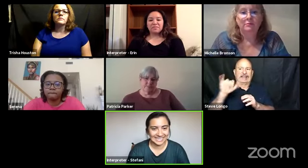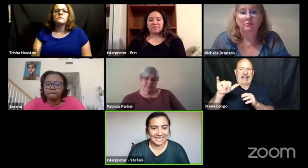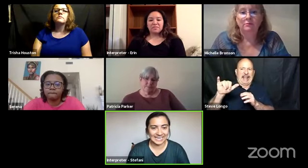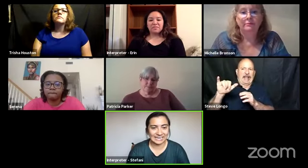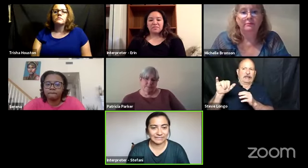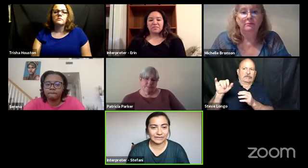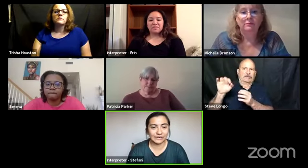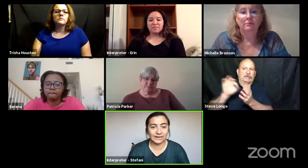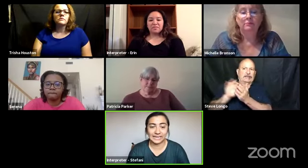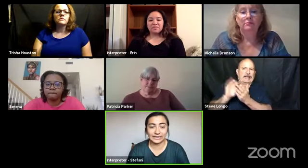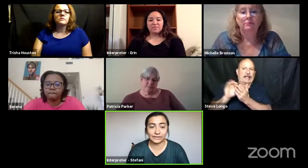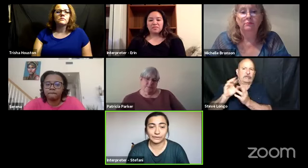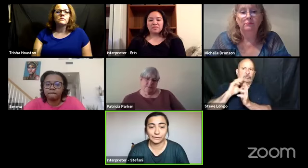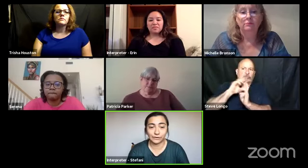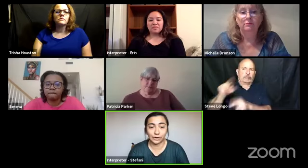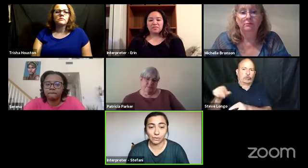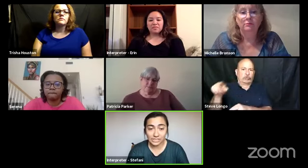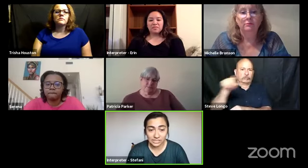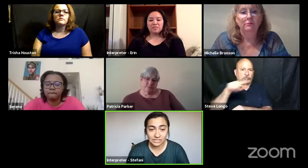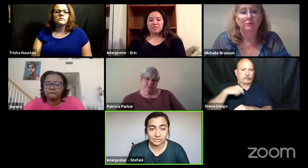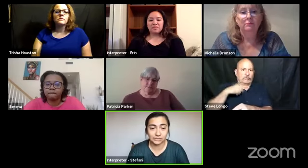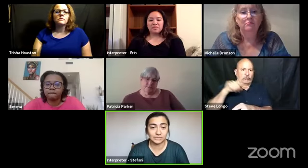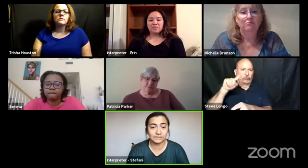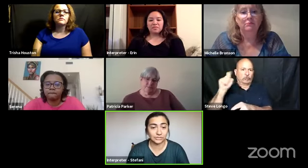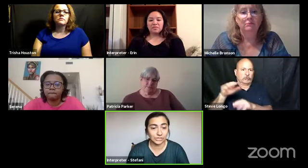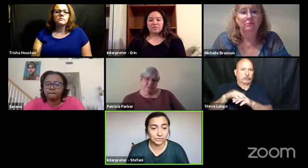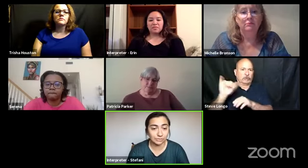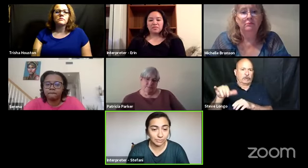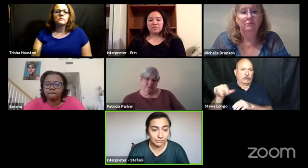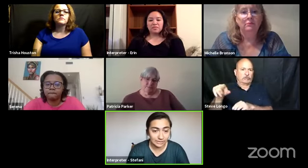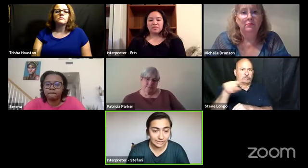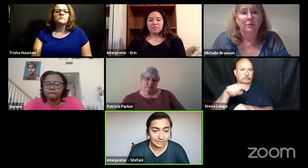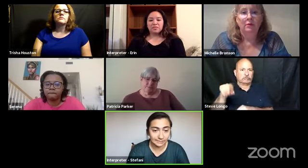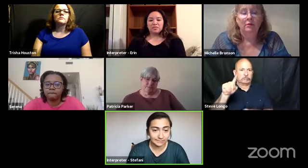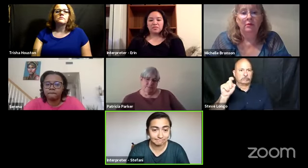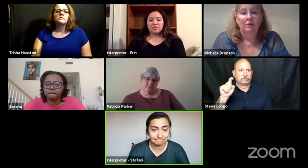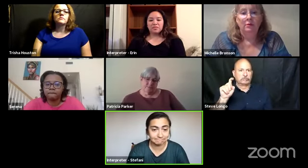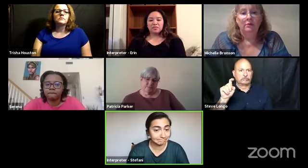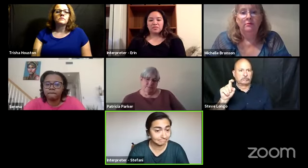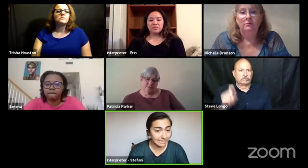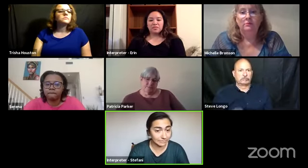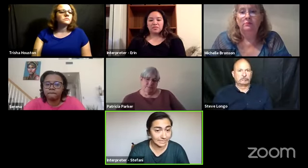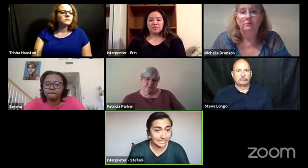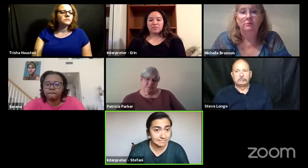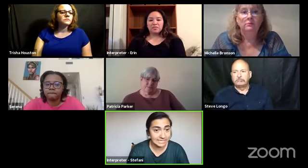And if there are any other further questions in terms of the treasurer's report, now would be a time to